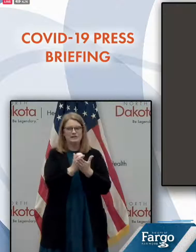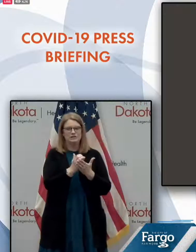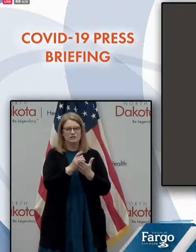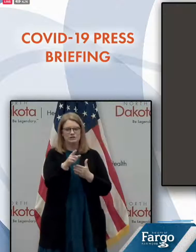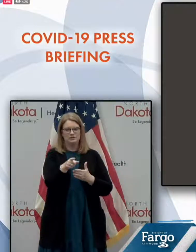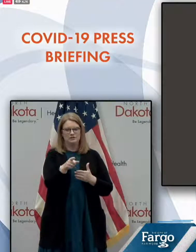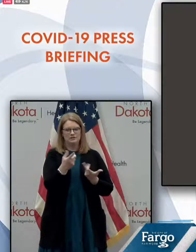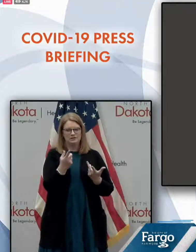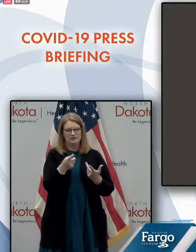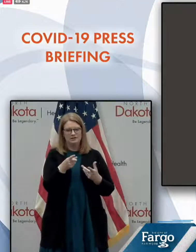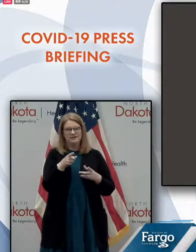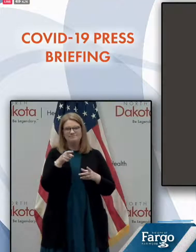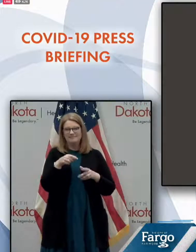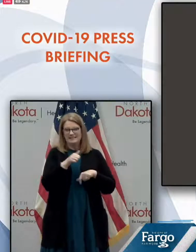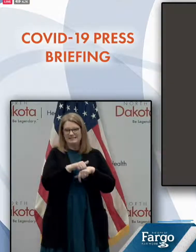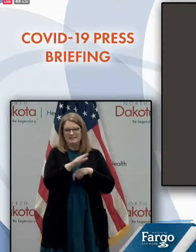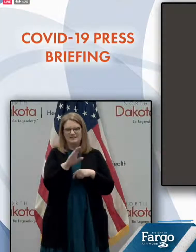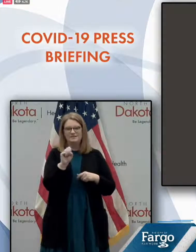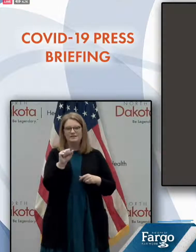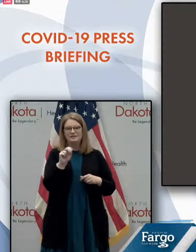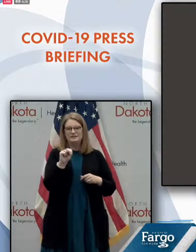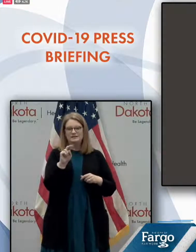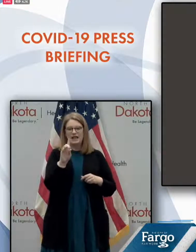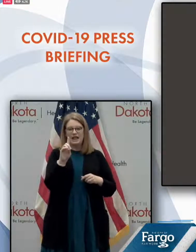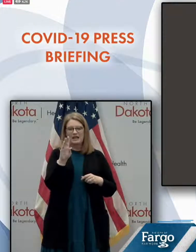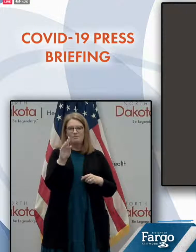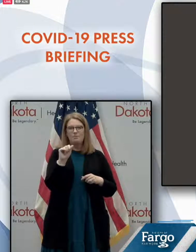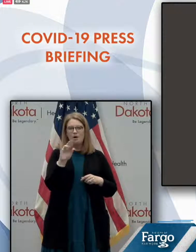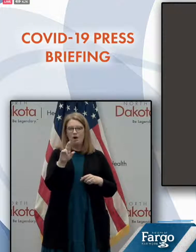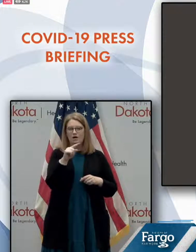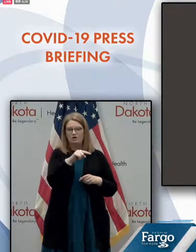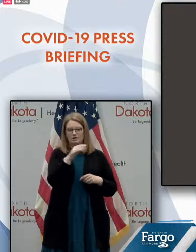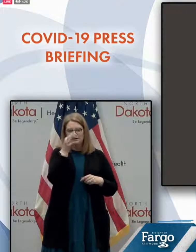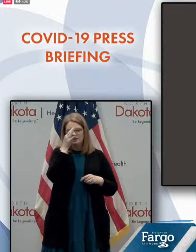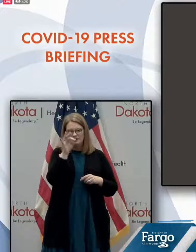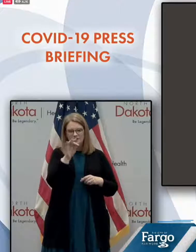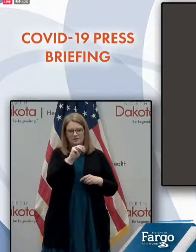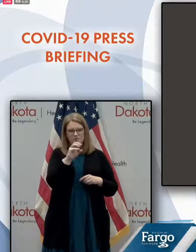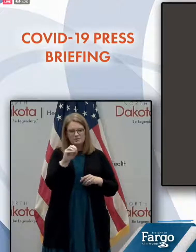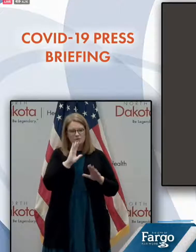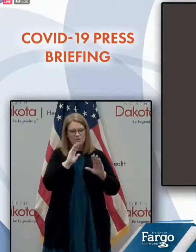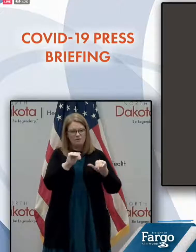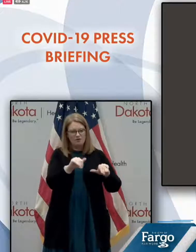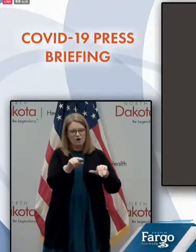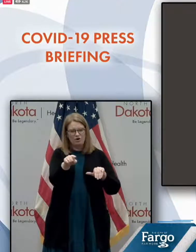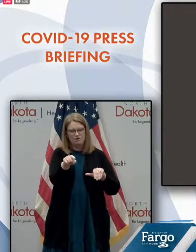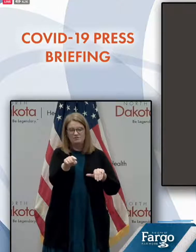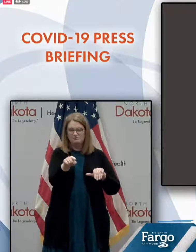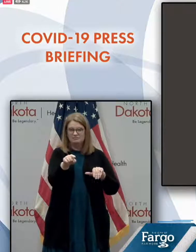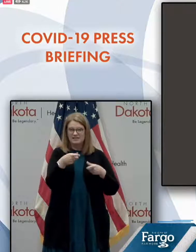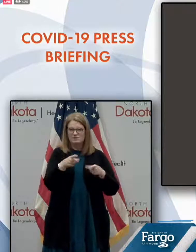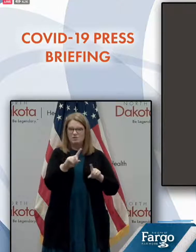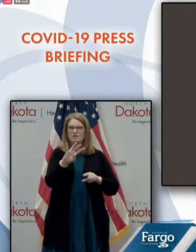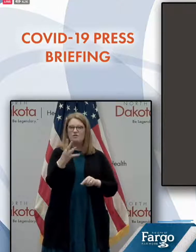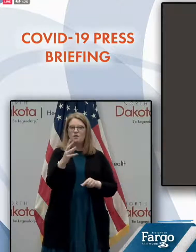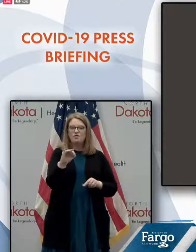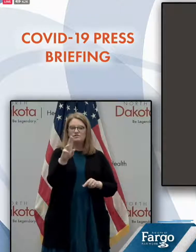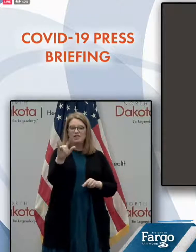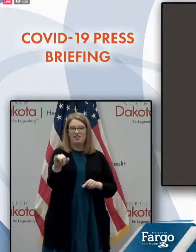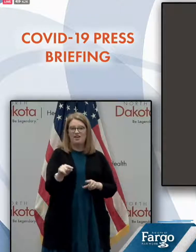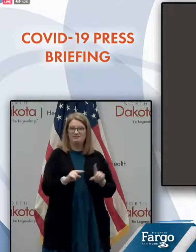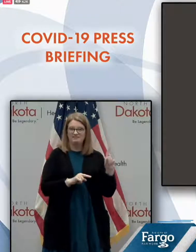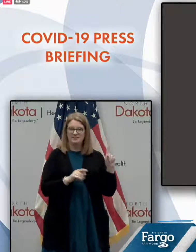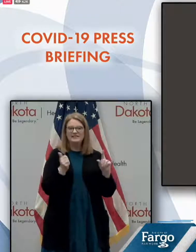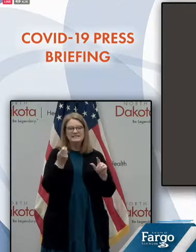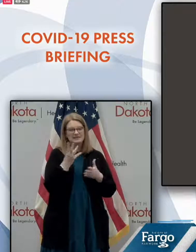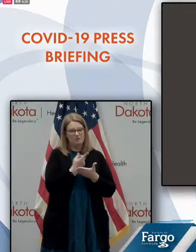sent from a sandbar on the Missouri River between Bismarck and Mandan over the 4th of July. That was several